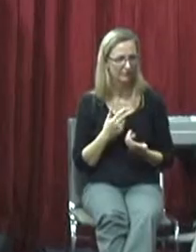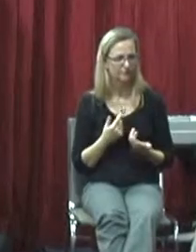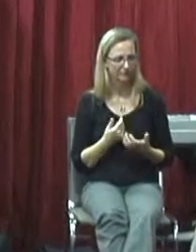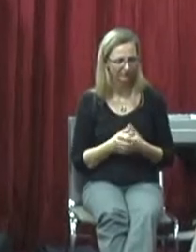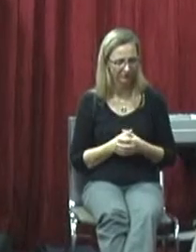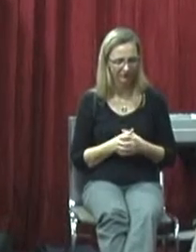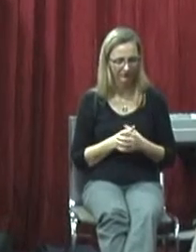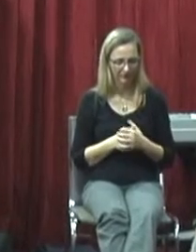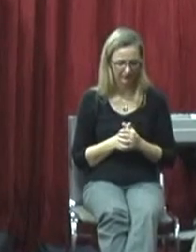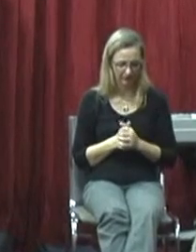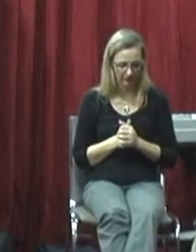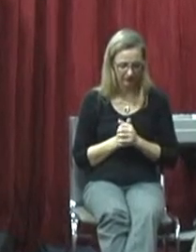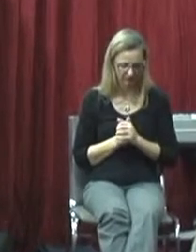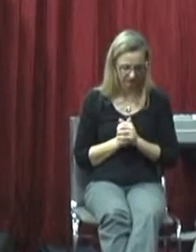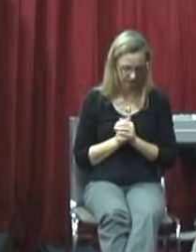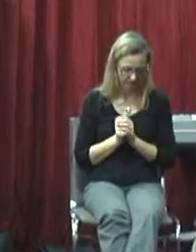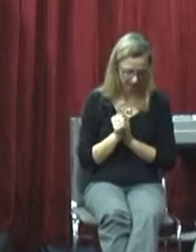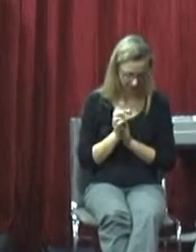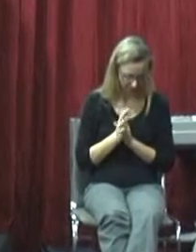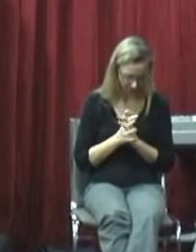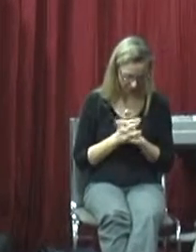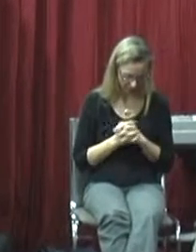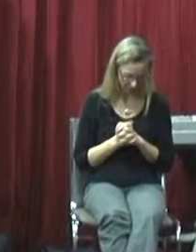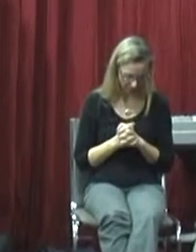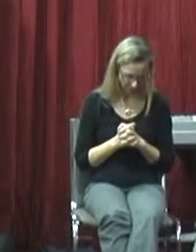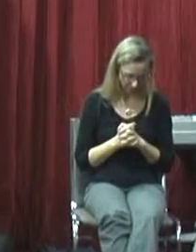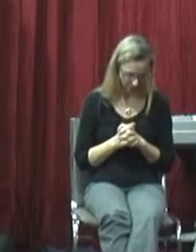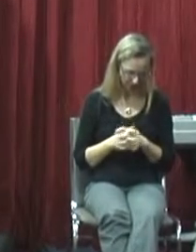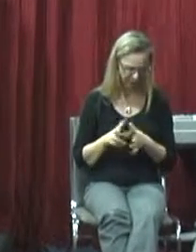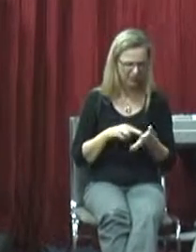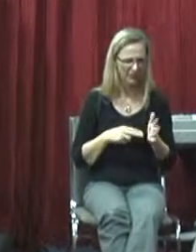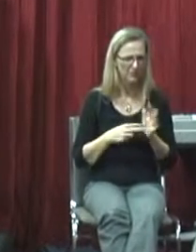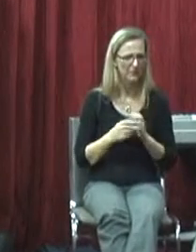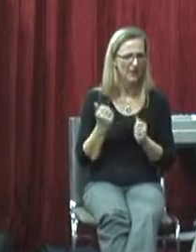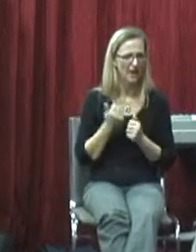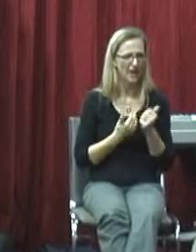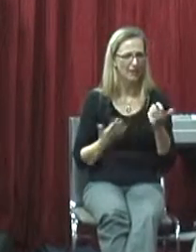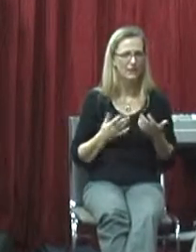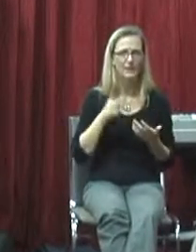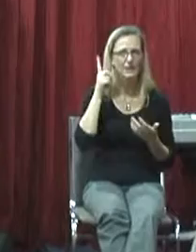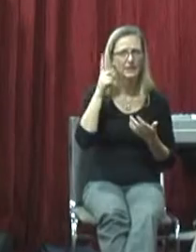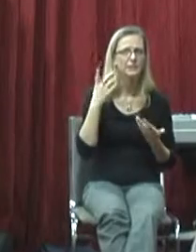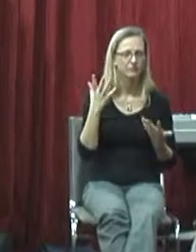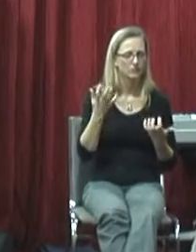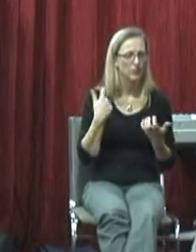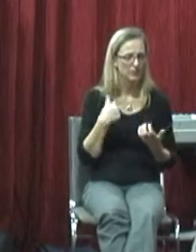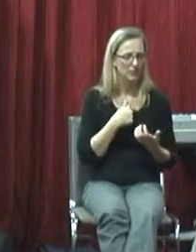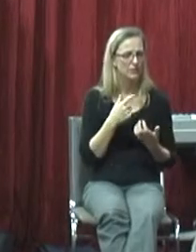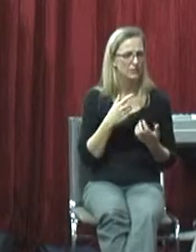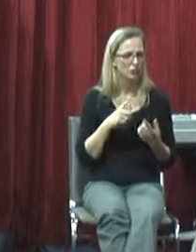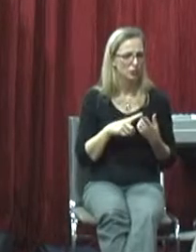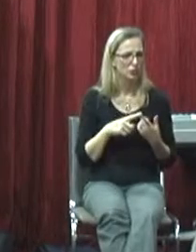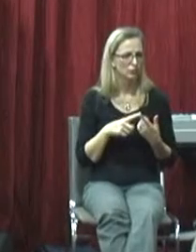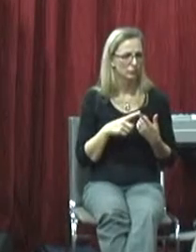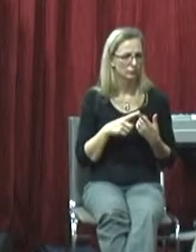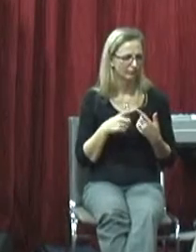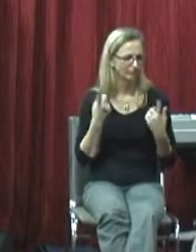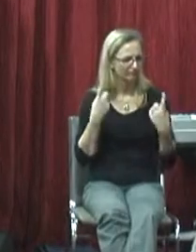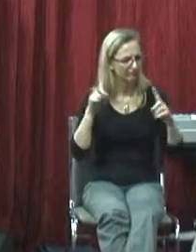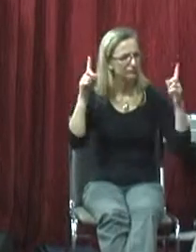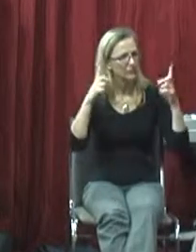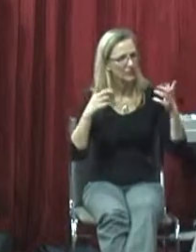all he has destined us to become and to achieve all he has destined us to achieve. But here's the